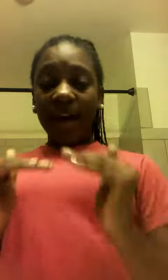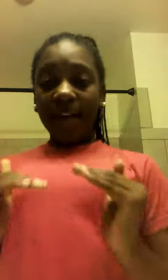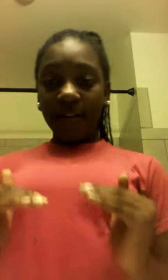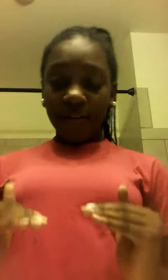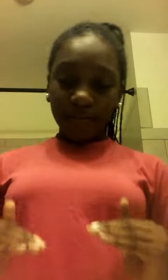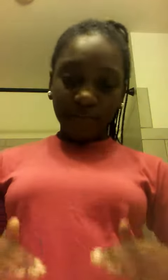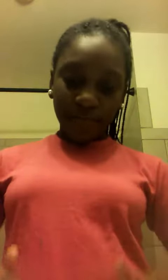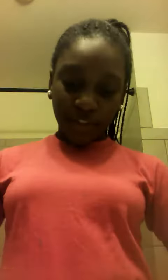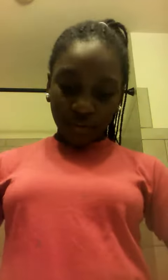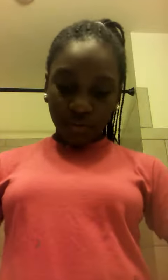my